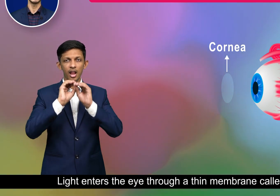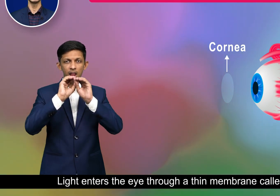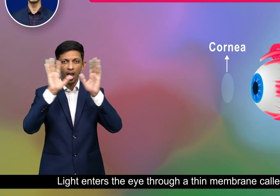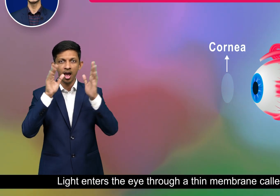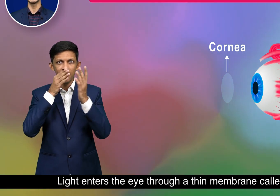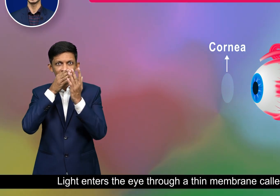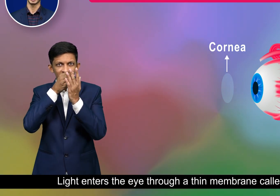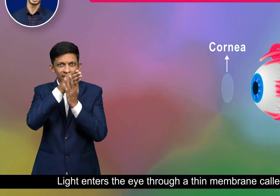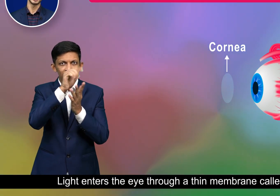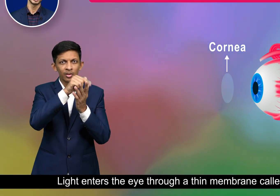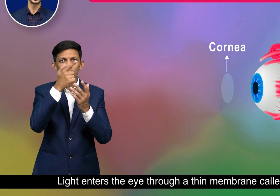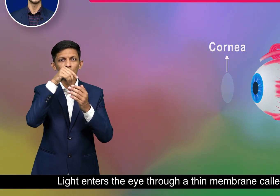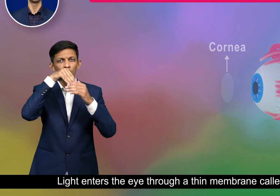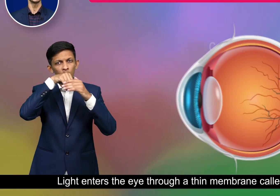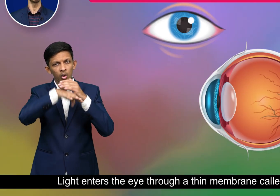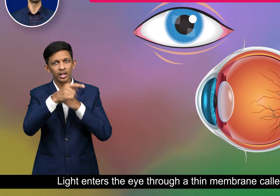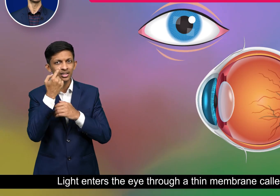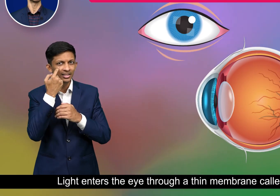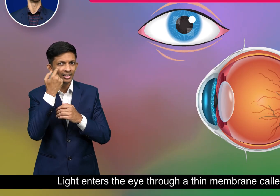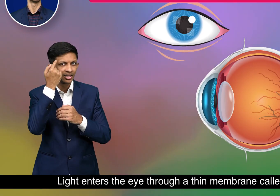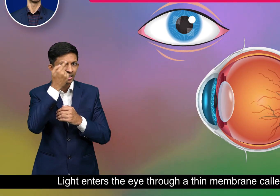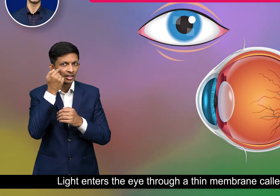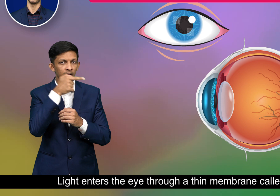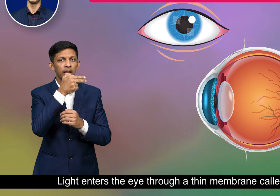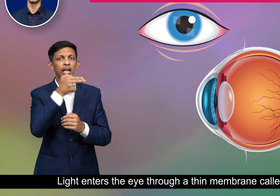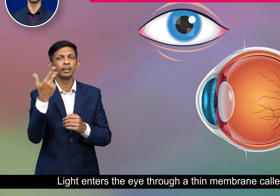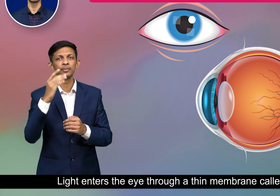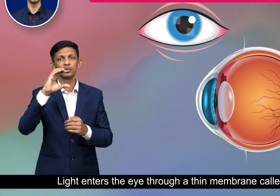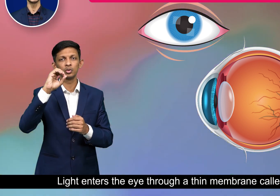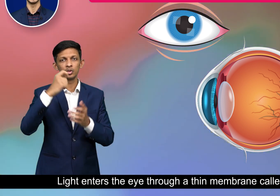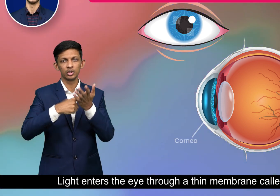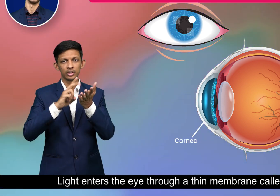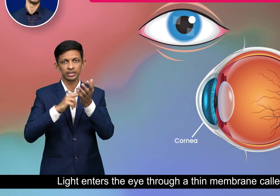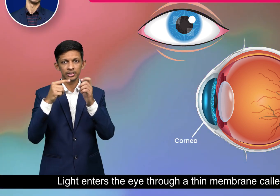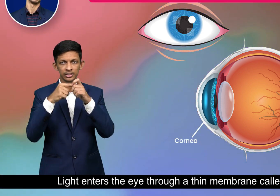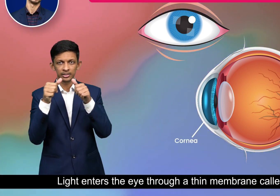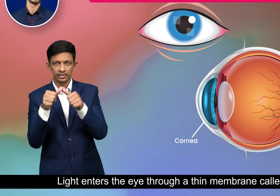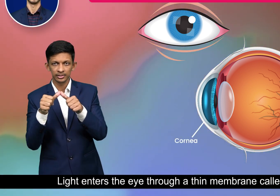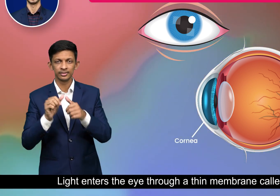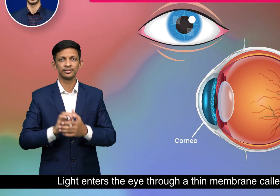Light enters the eye through a thin membrane called the cornea.